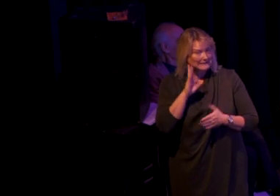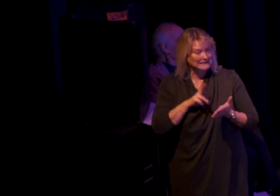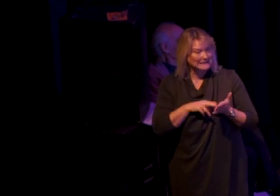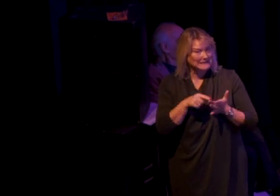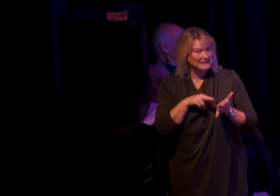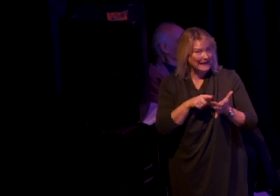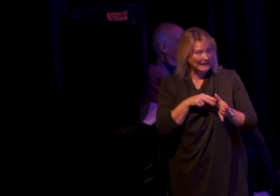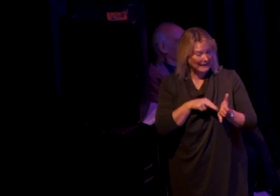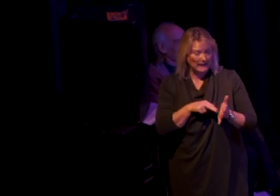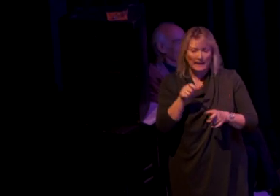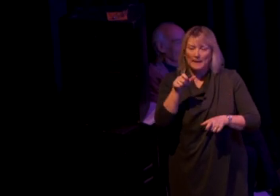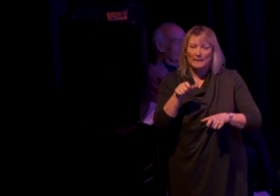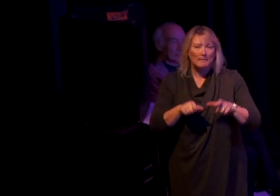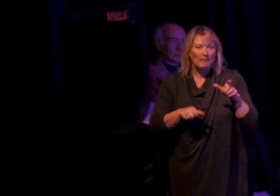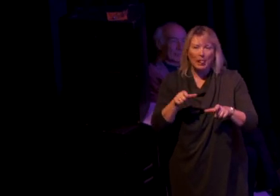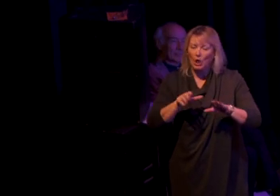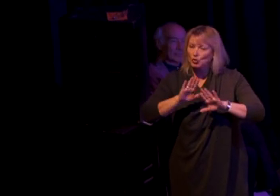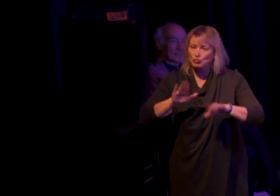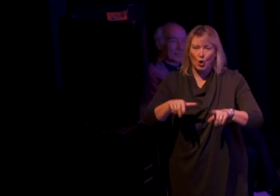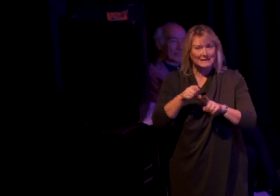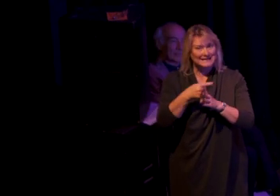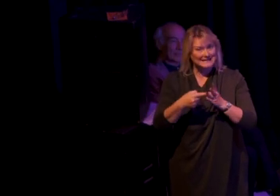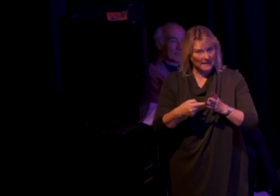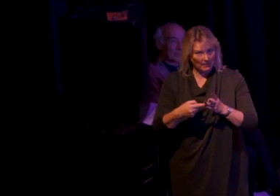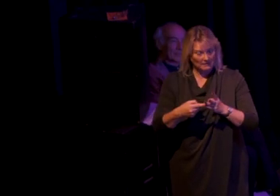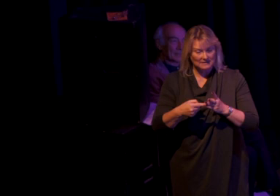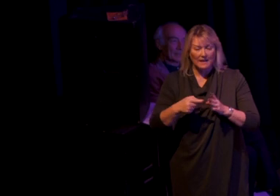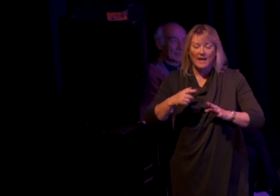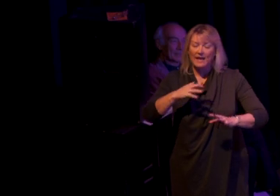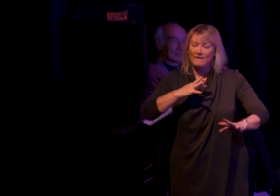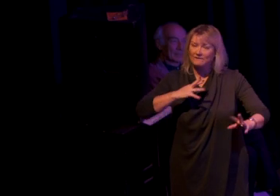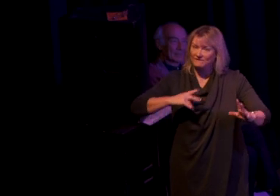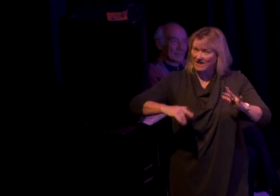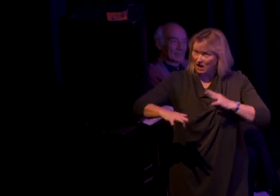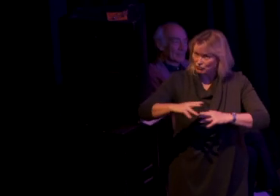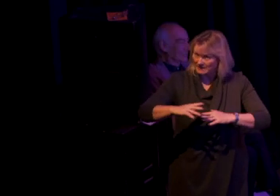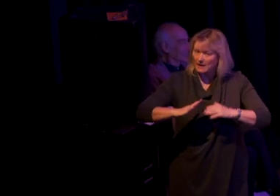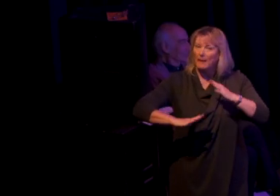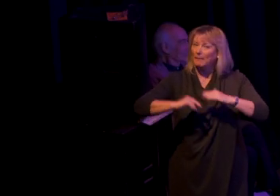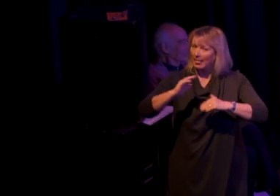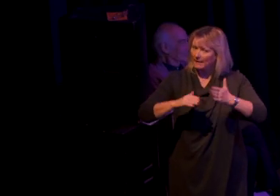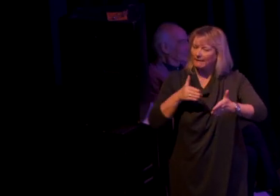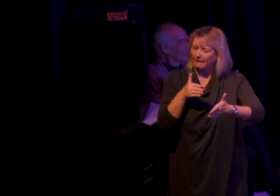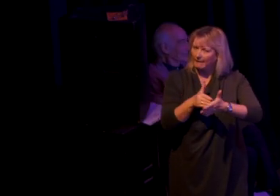that people are not disabled, only the environments or buildings disable